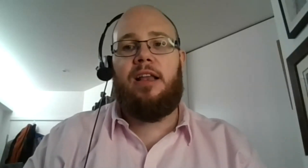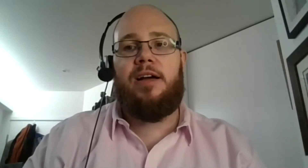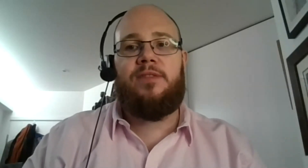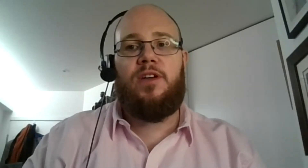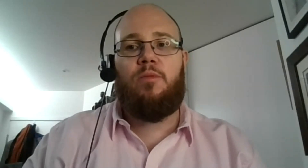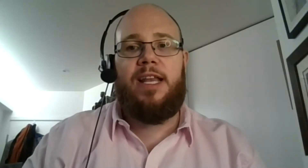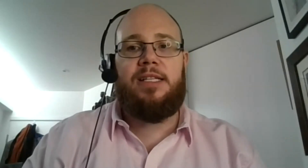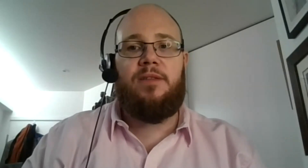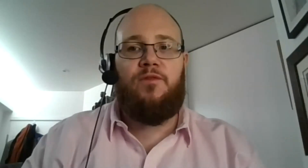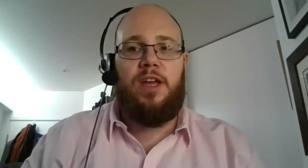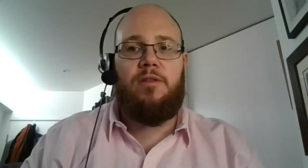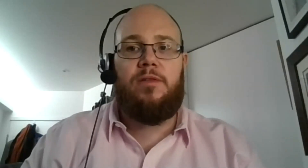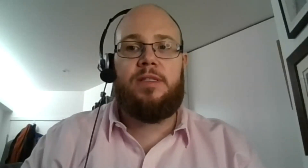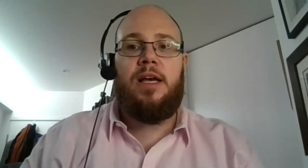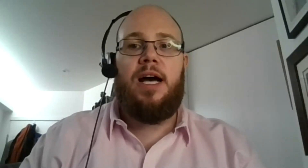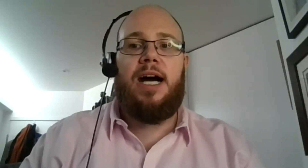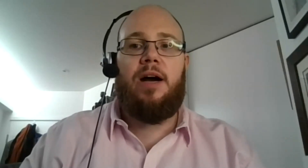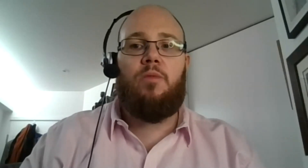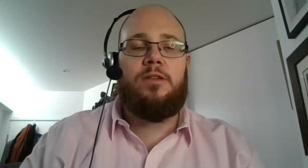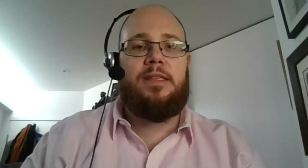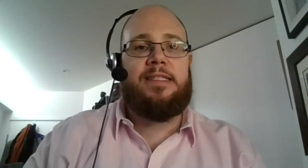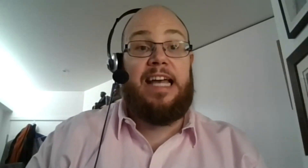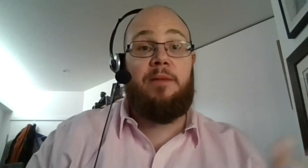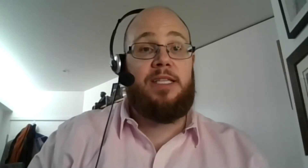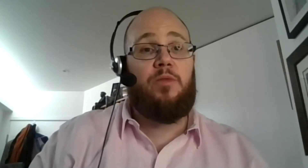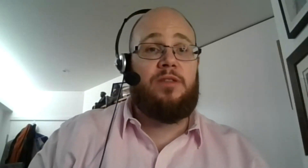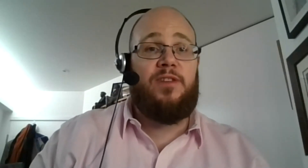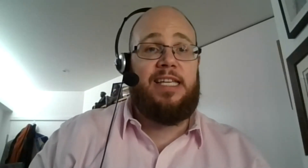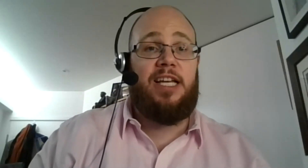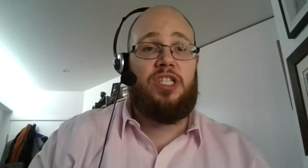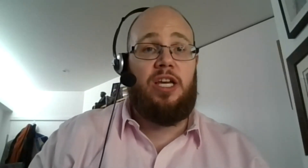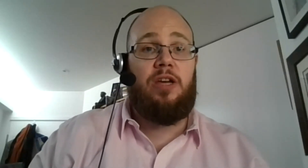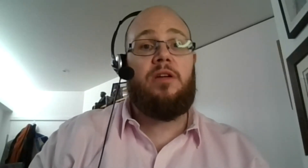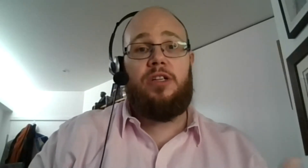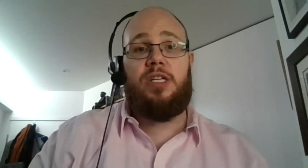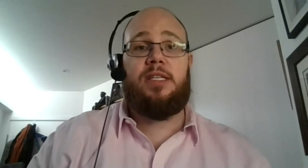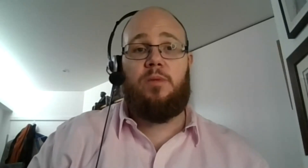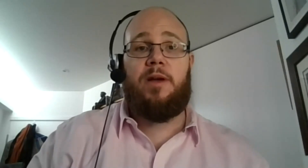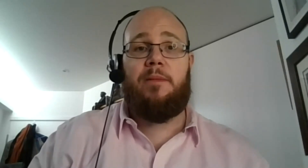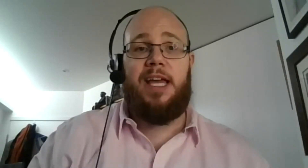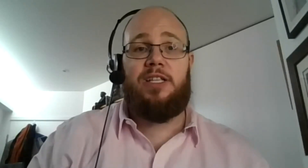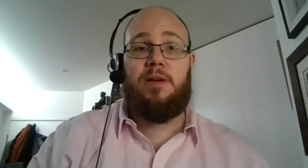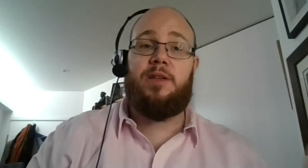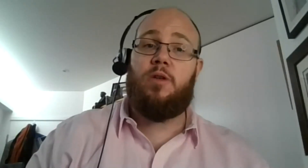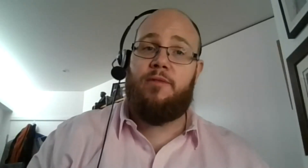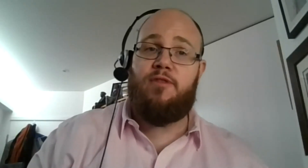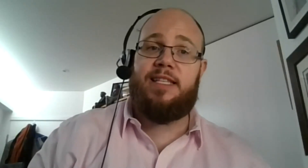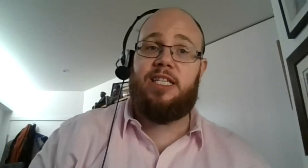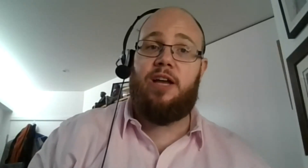guidelines for weddings and funerals was the same as it was for tier 2, just as we were coming into it, is what I've read so